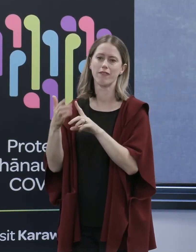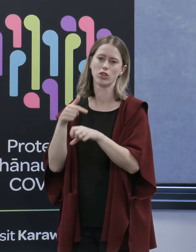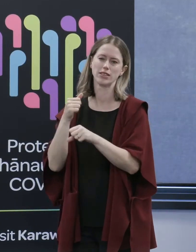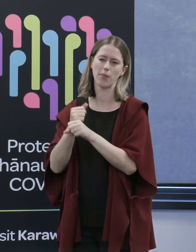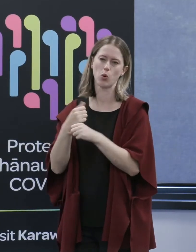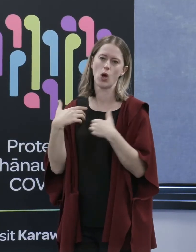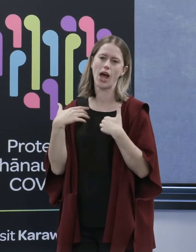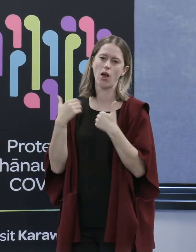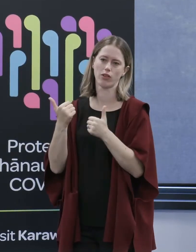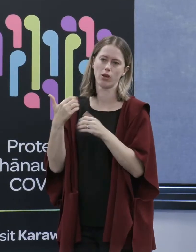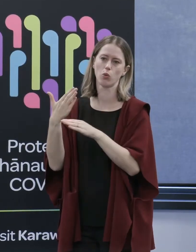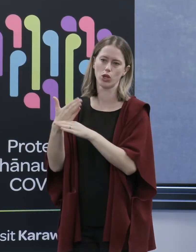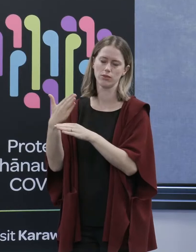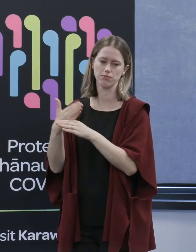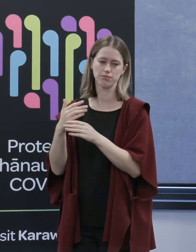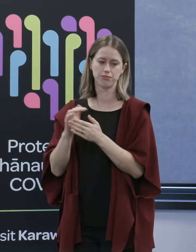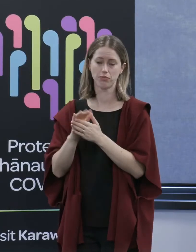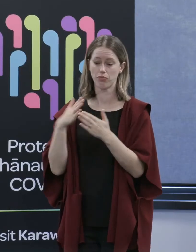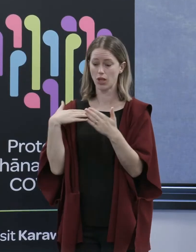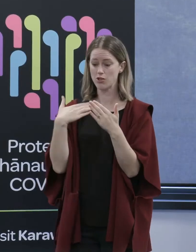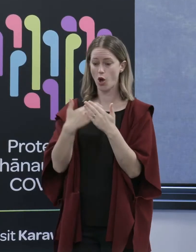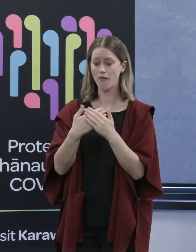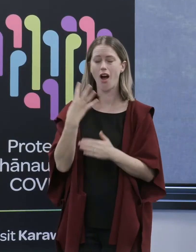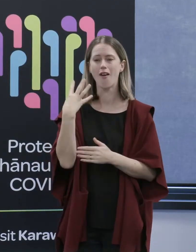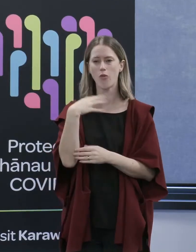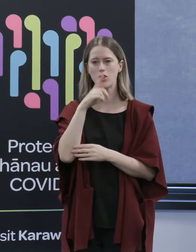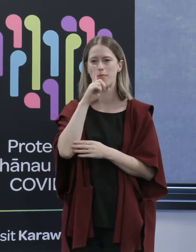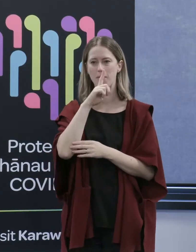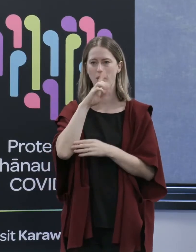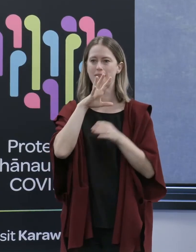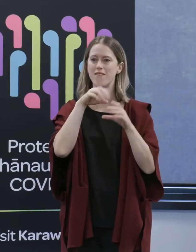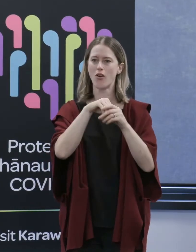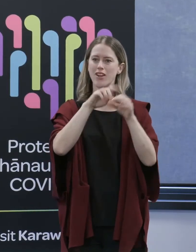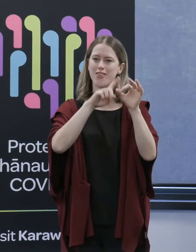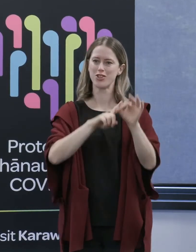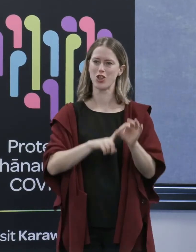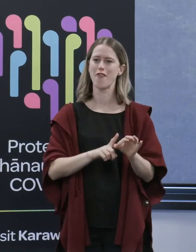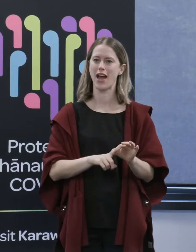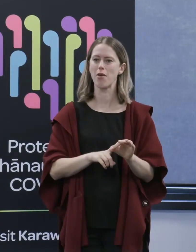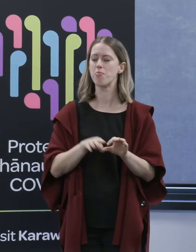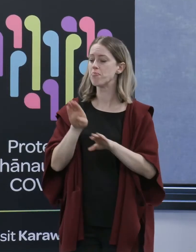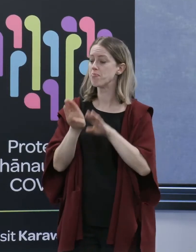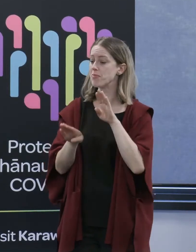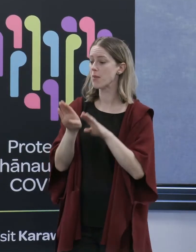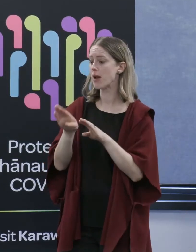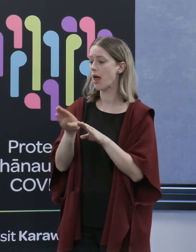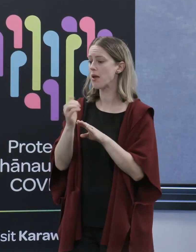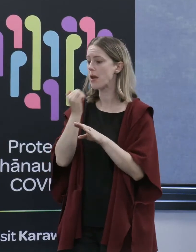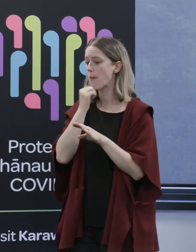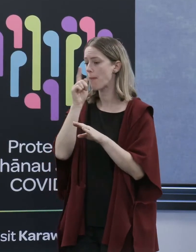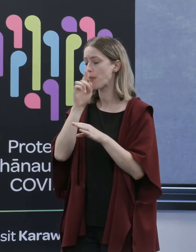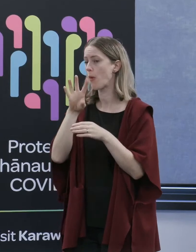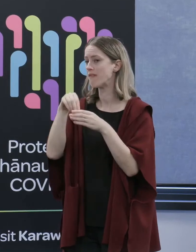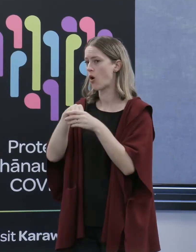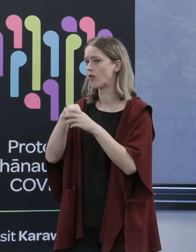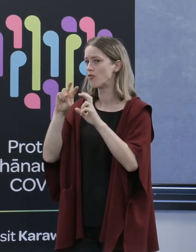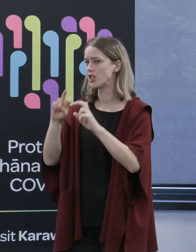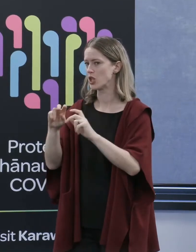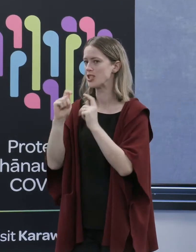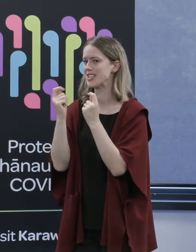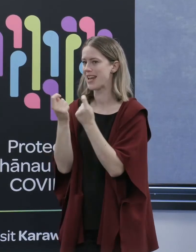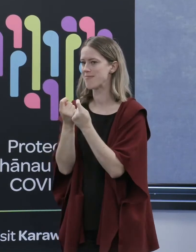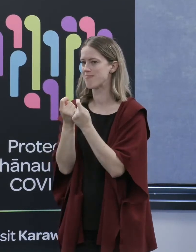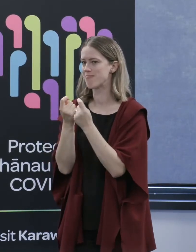workers. So far, 400 people have completed the survey, and a similar number have engaged with the research team and